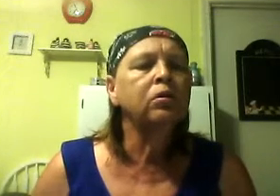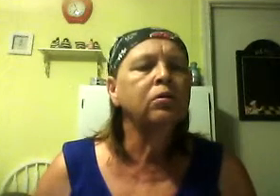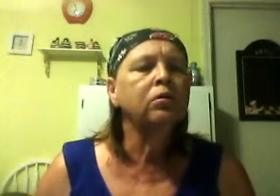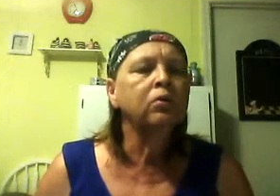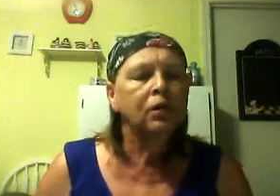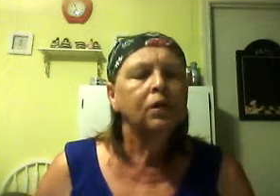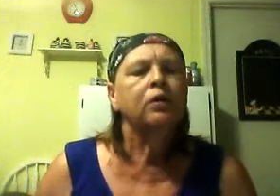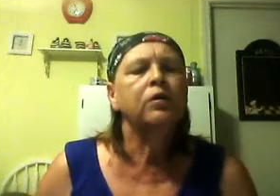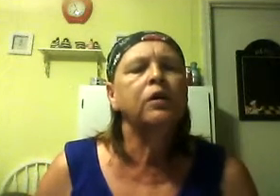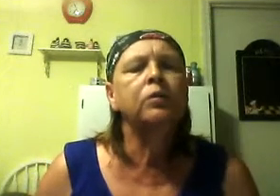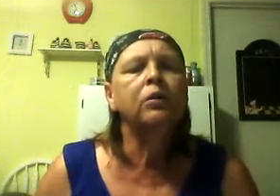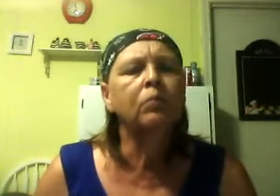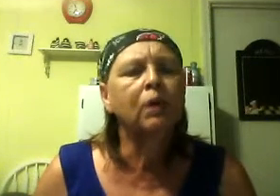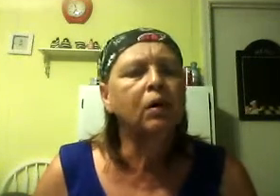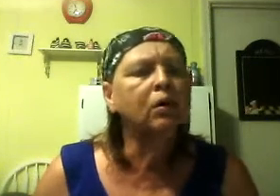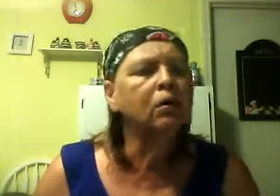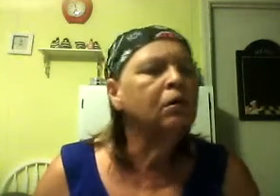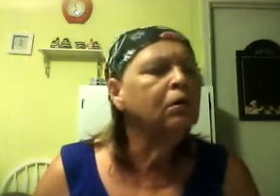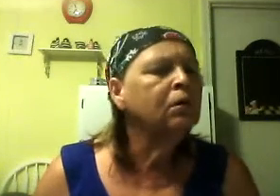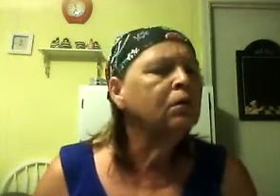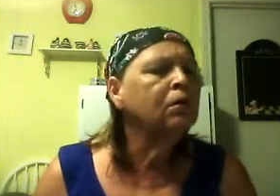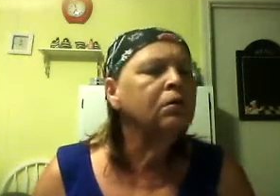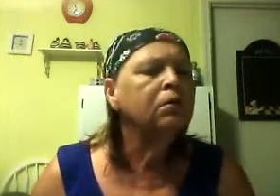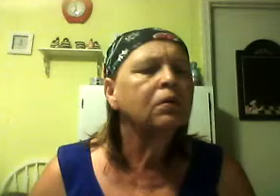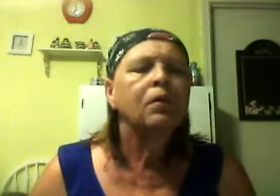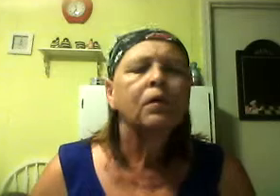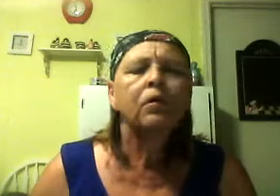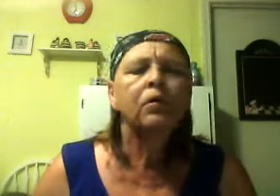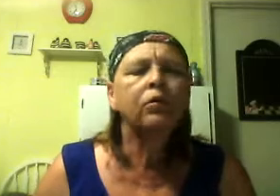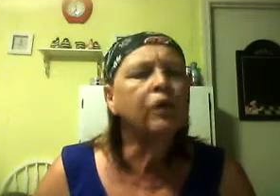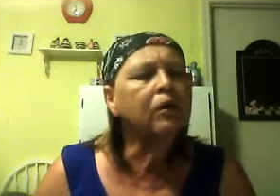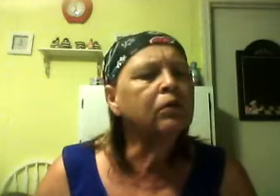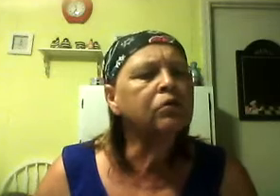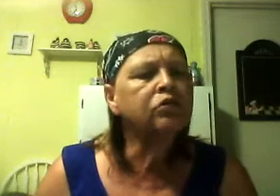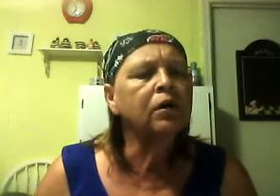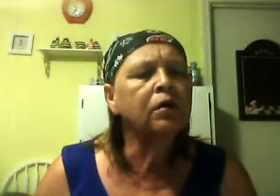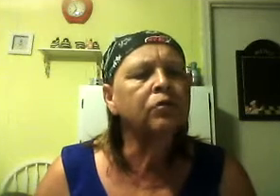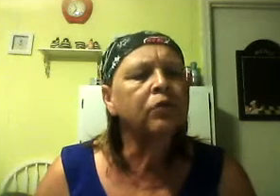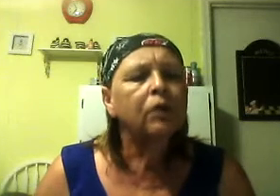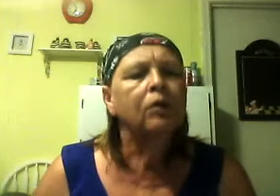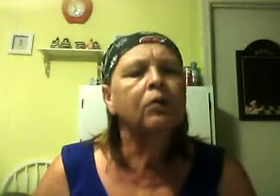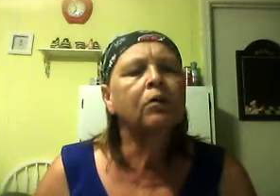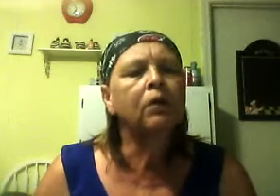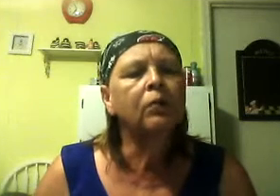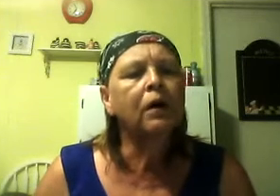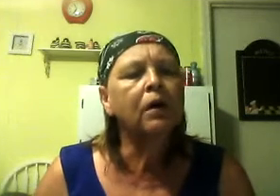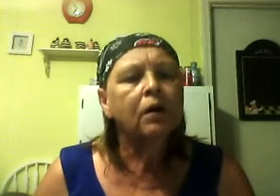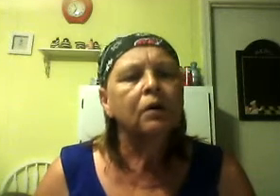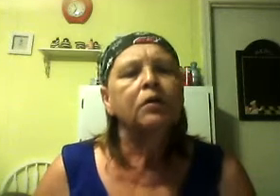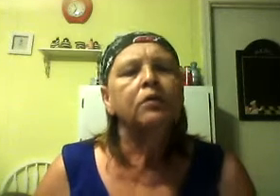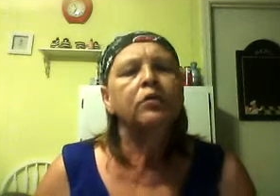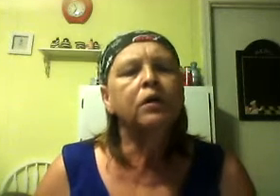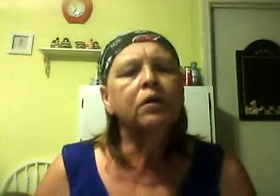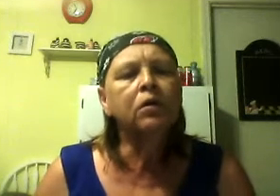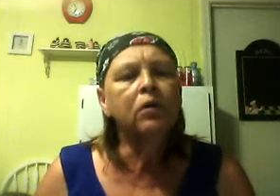you deep in my heart. Is there a chance, or am I taking